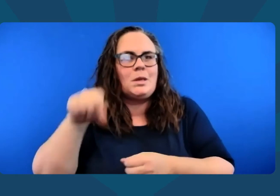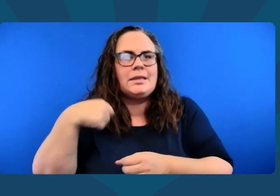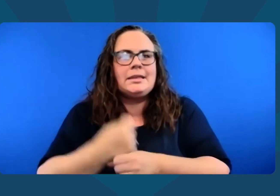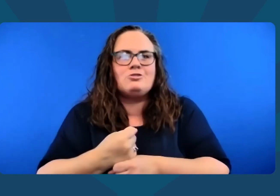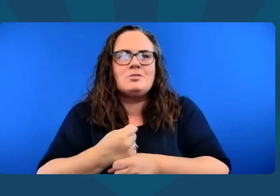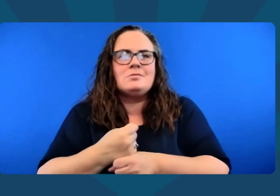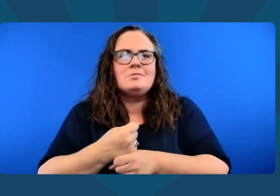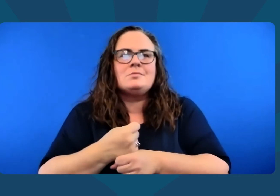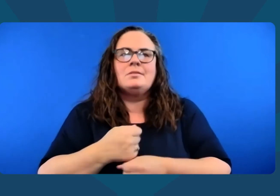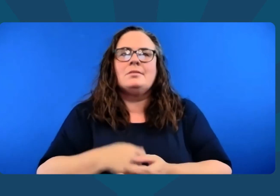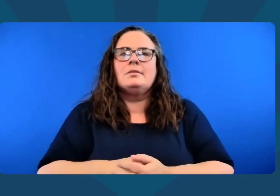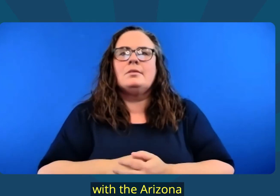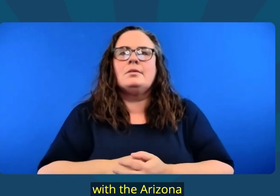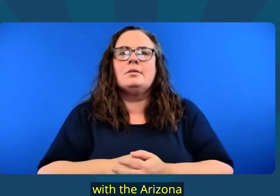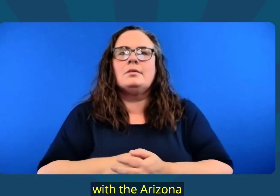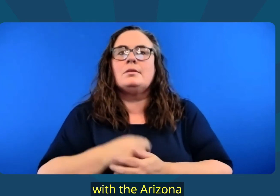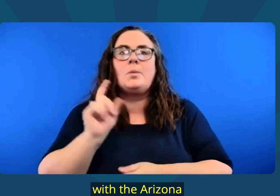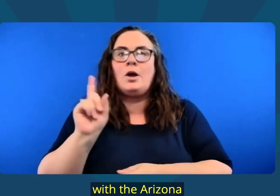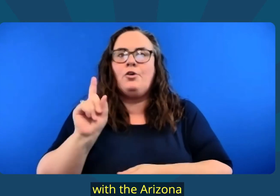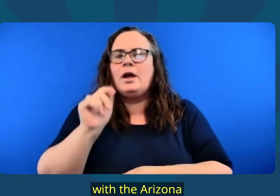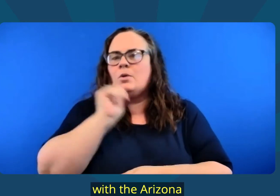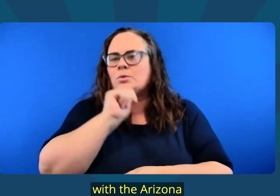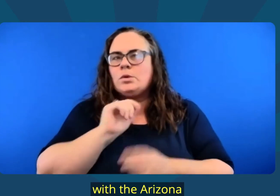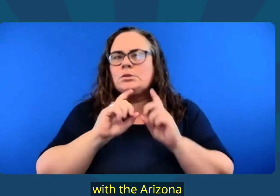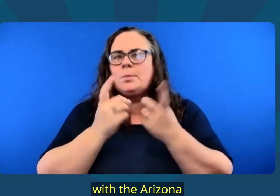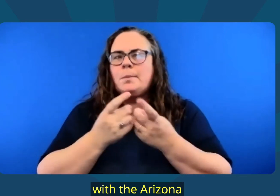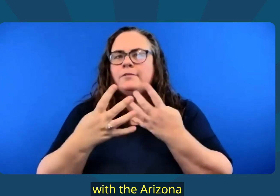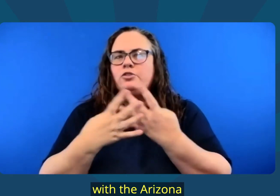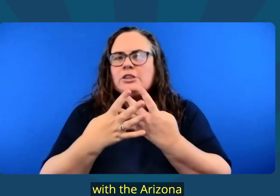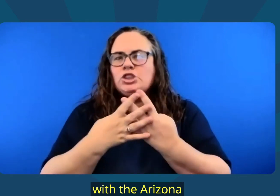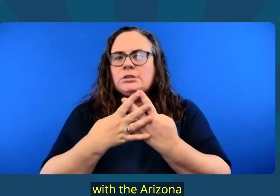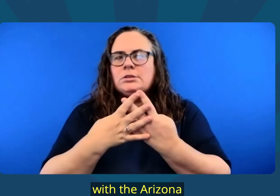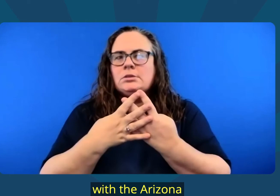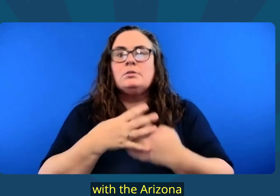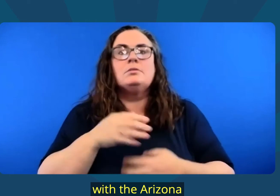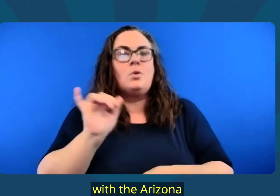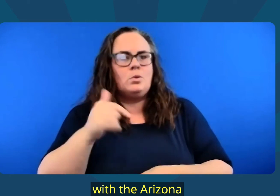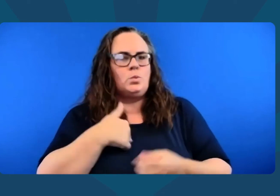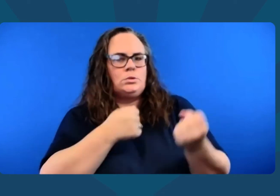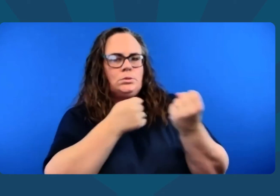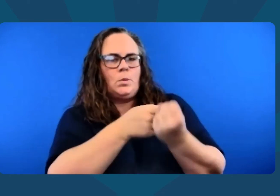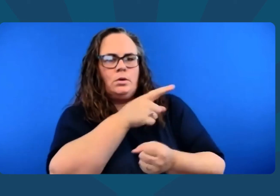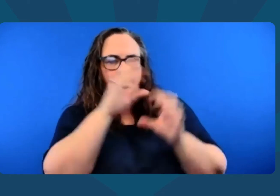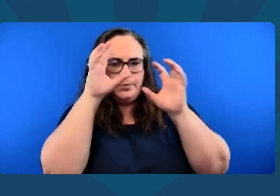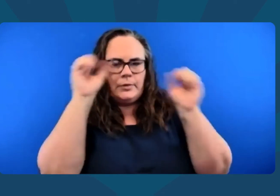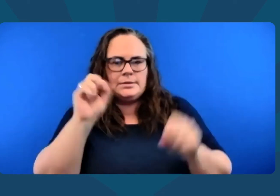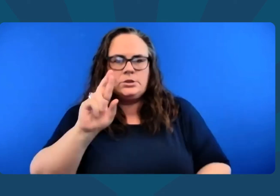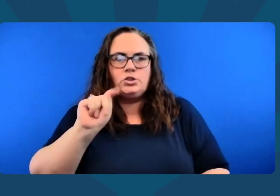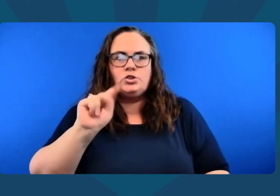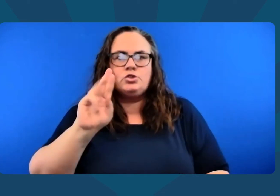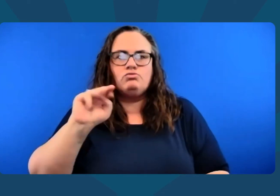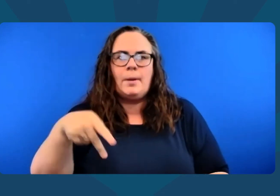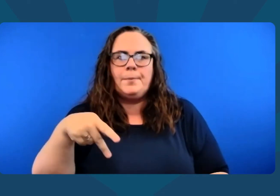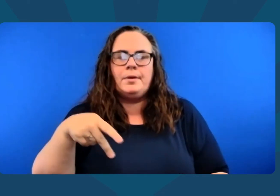veteran of almost 20 years service with the Arizona Department of Corrections, and a supporter of